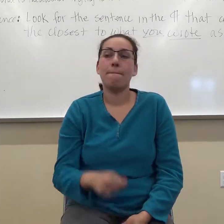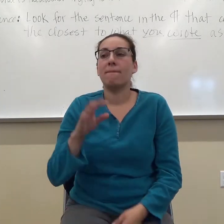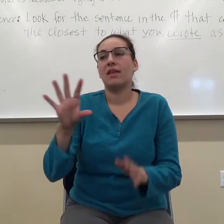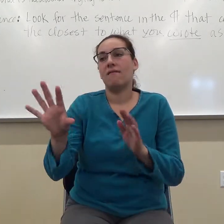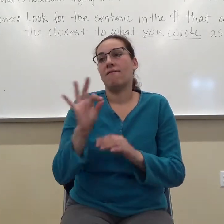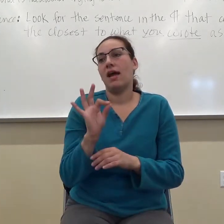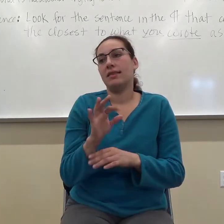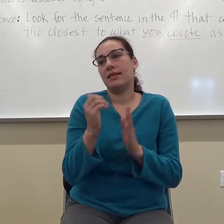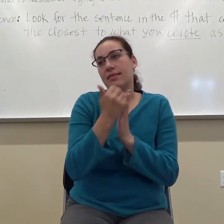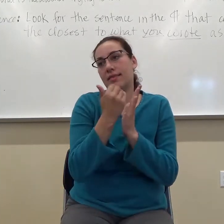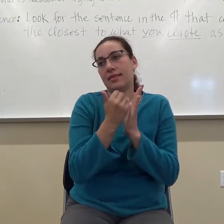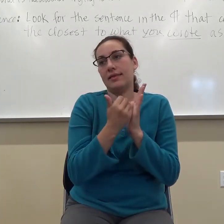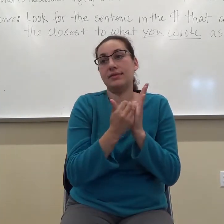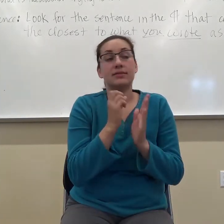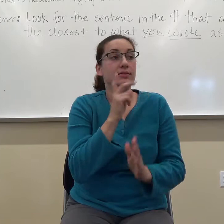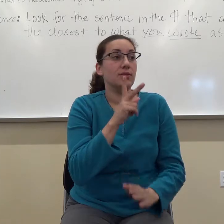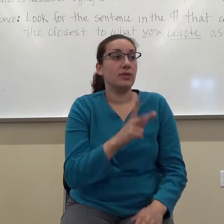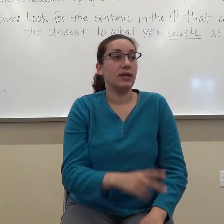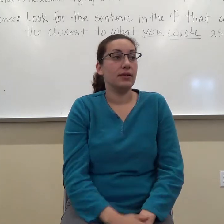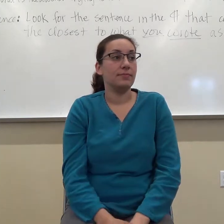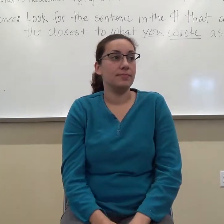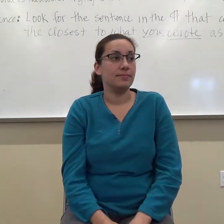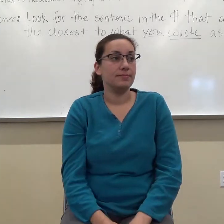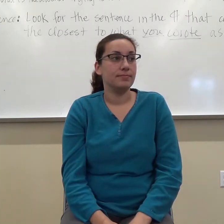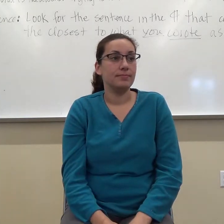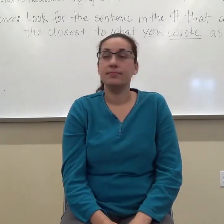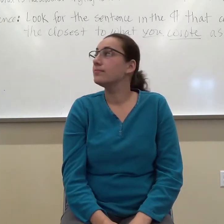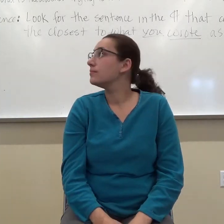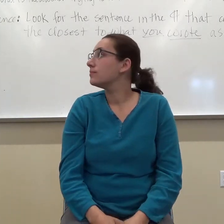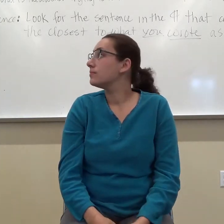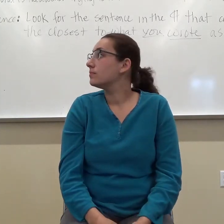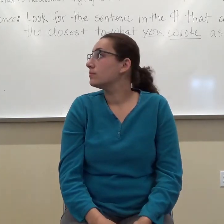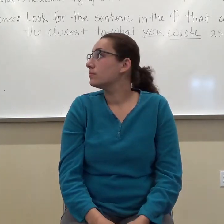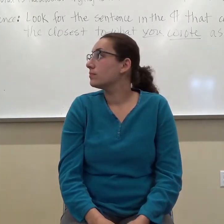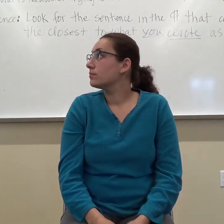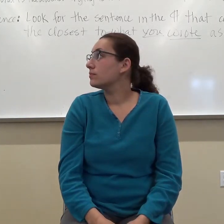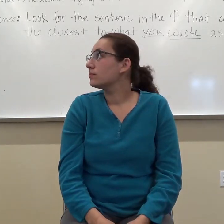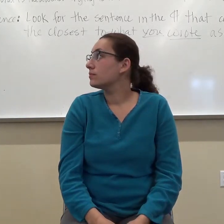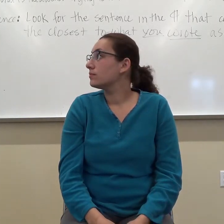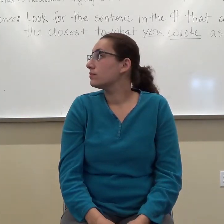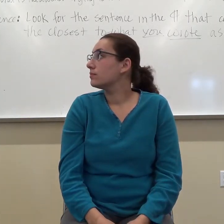list, probably